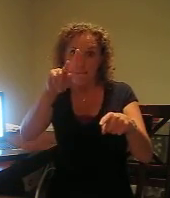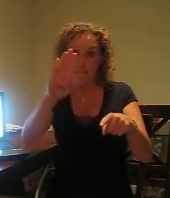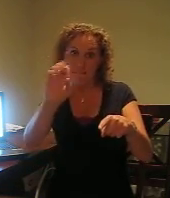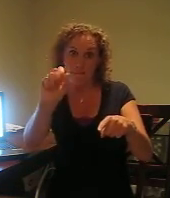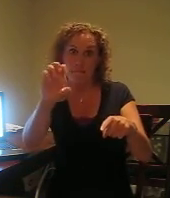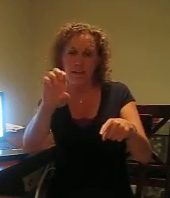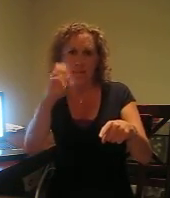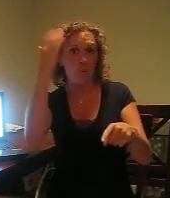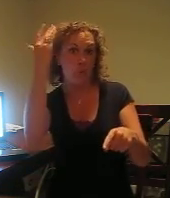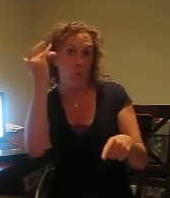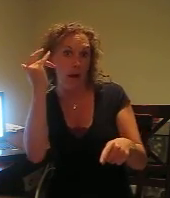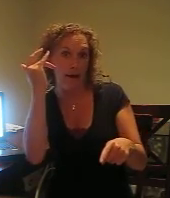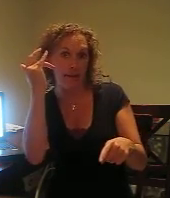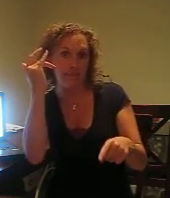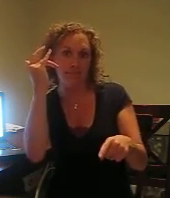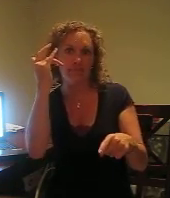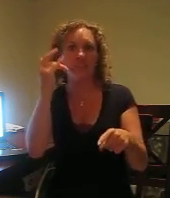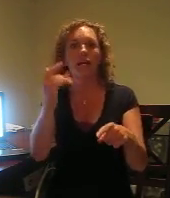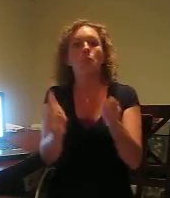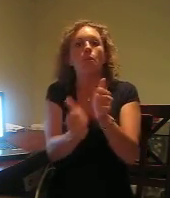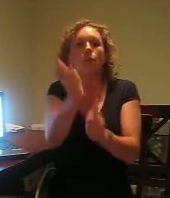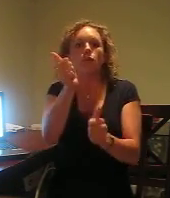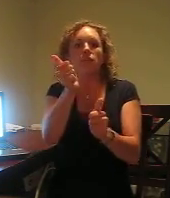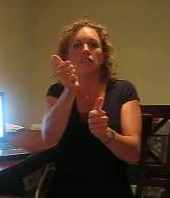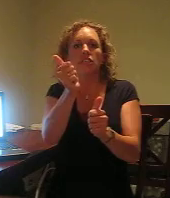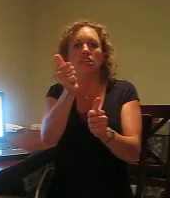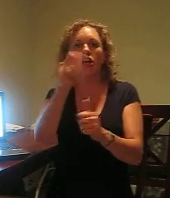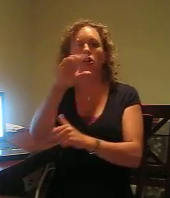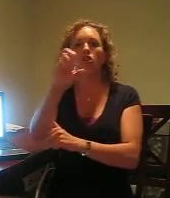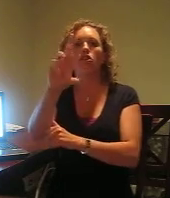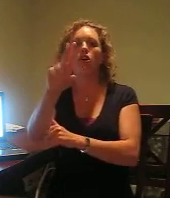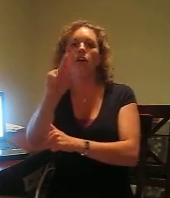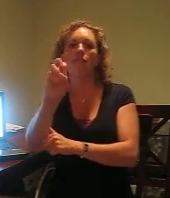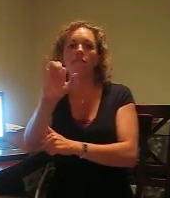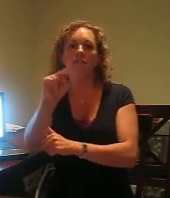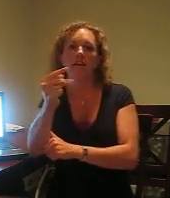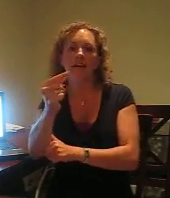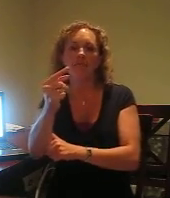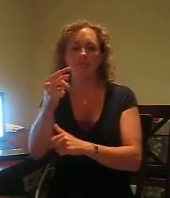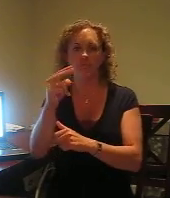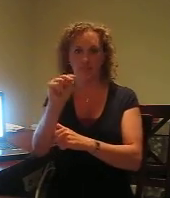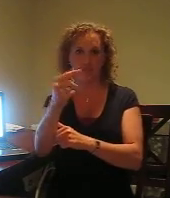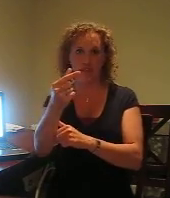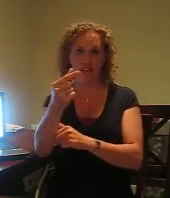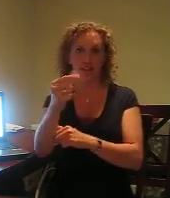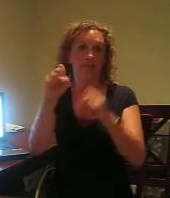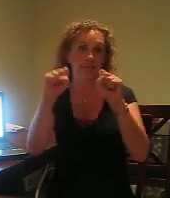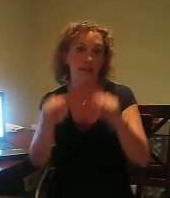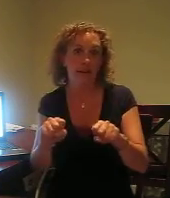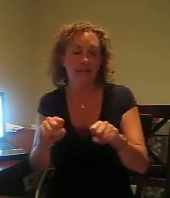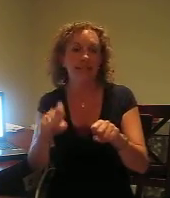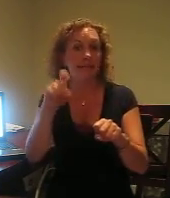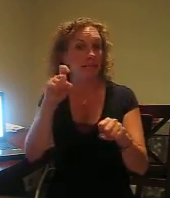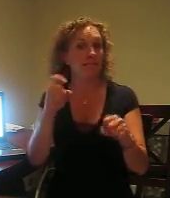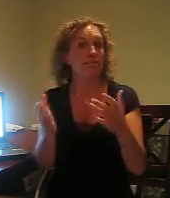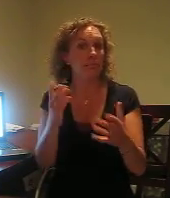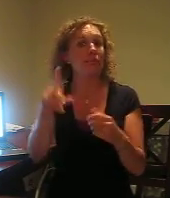carving power, and there's so many important things in wilderness survival that you need that ability to carve sticks for. So